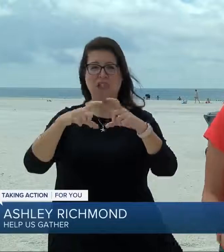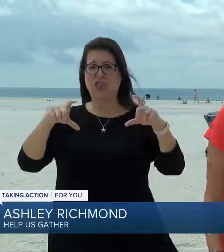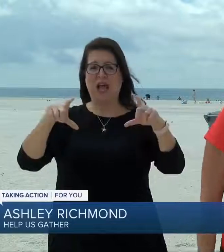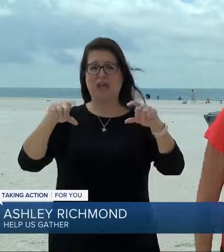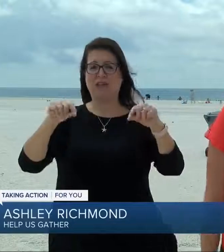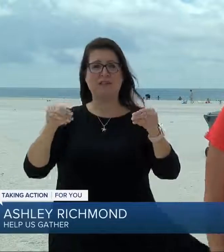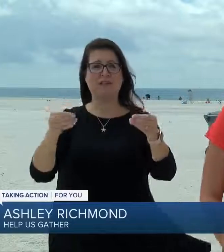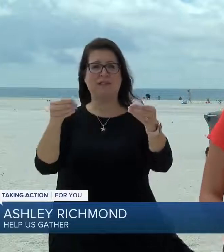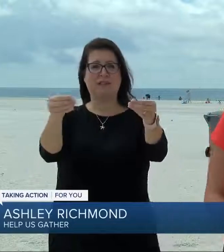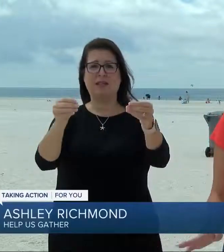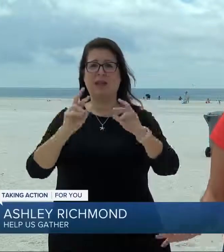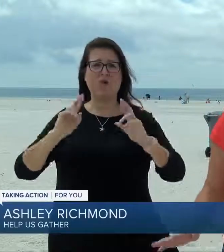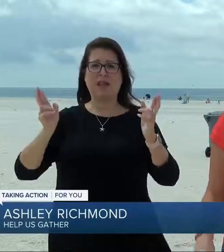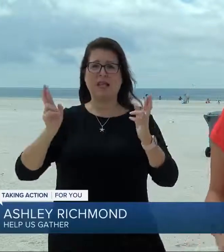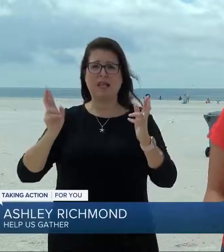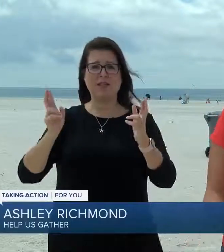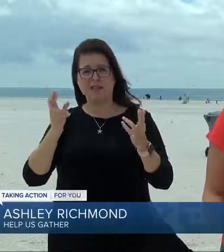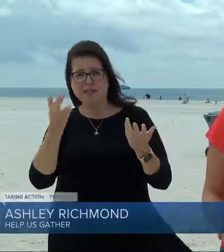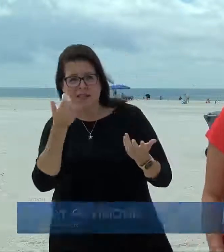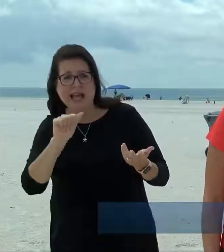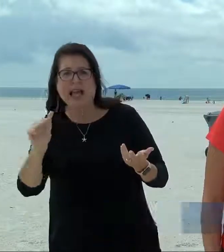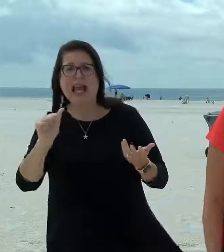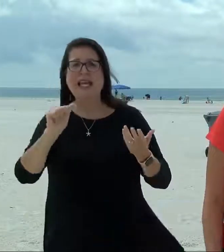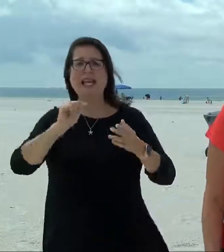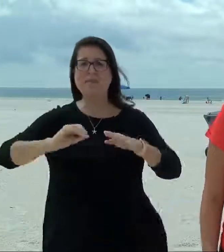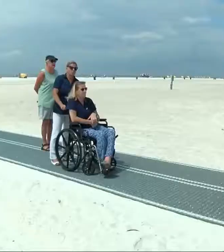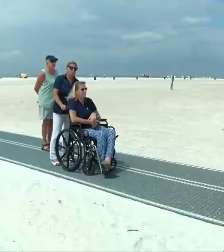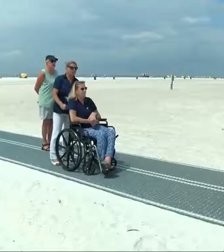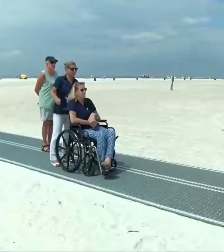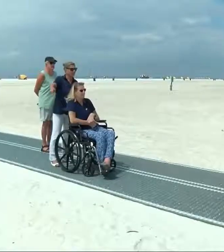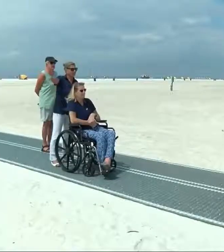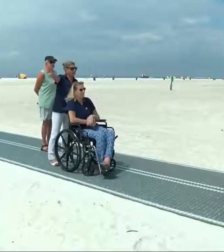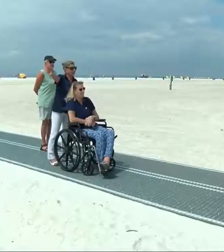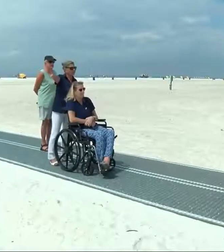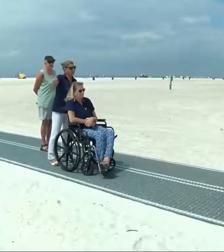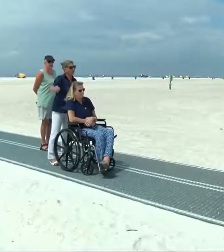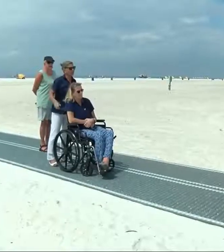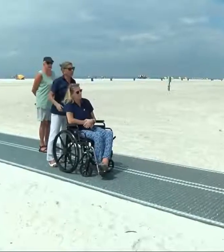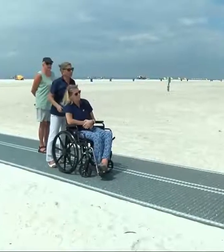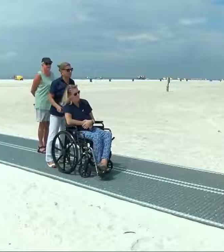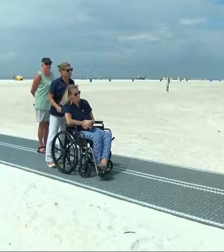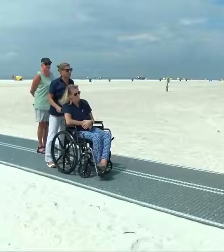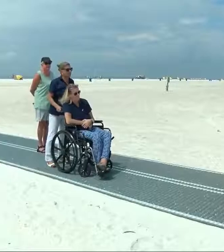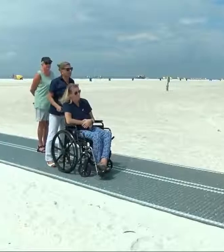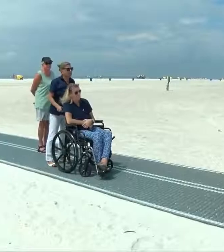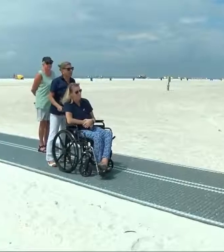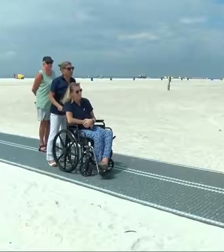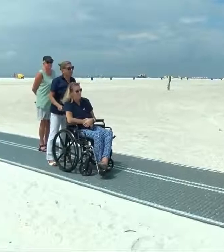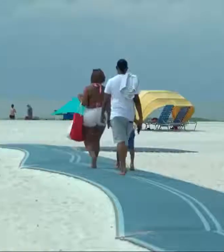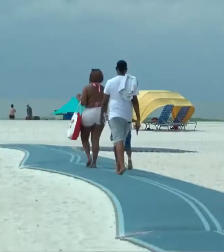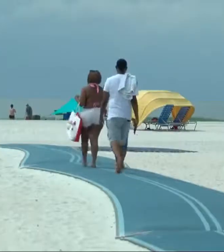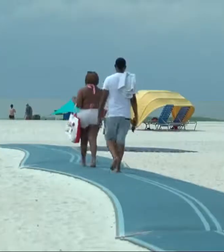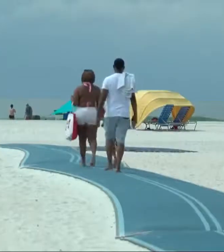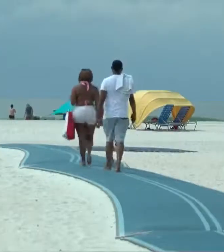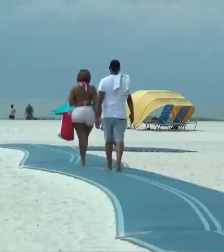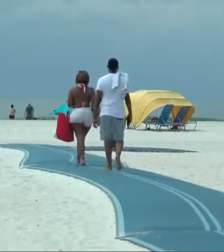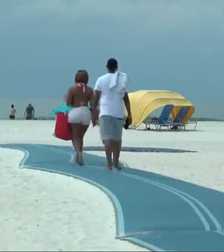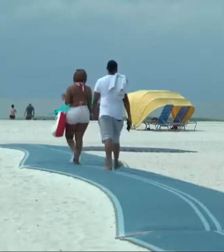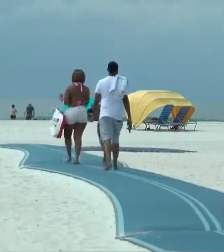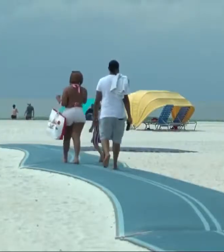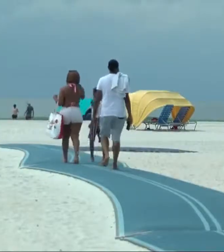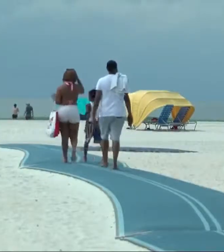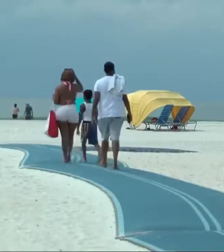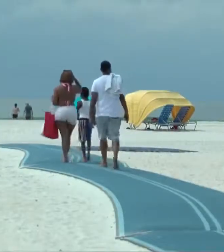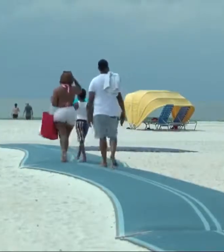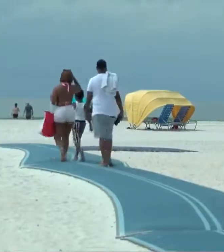would like a mobility mat, there's no limit. We'll write you a check. It's free money. Kim says there's no excuses now. It's time these mats